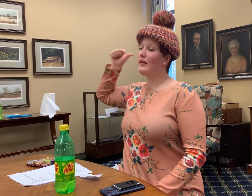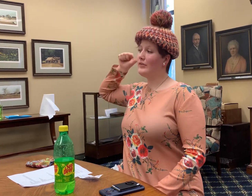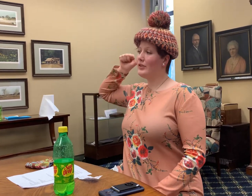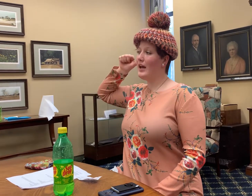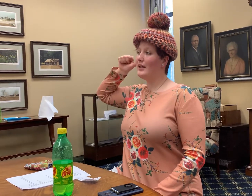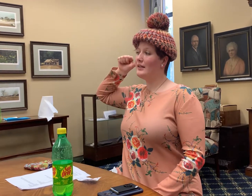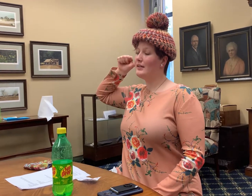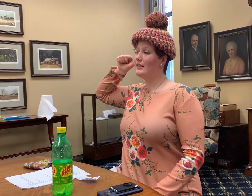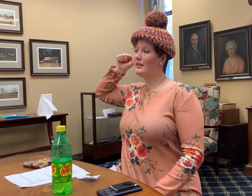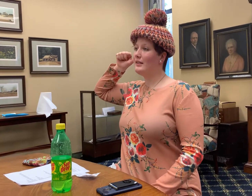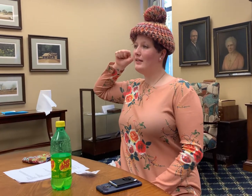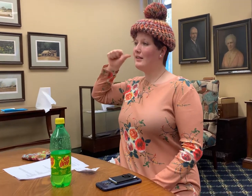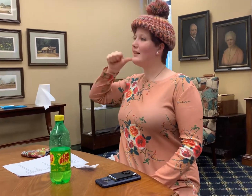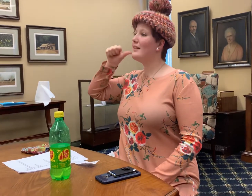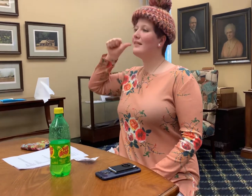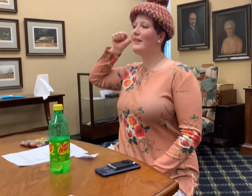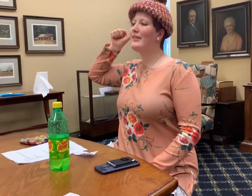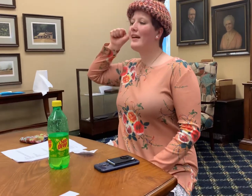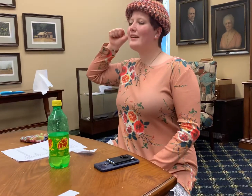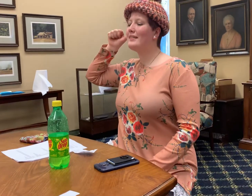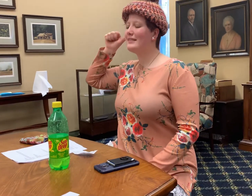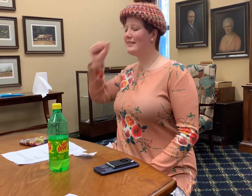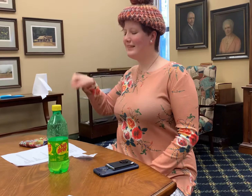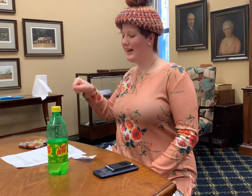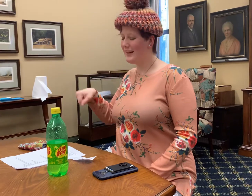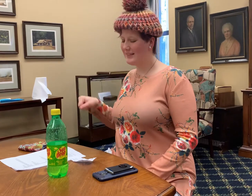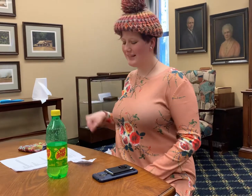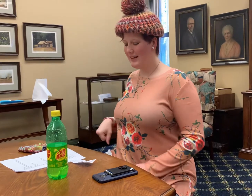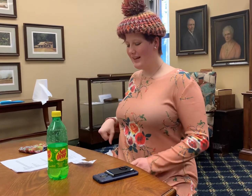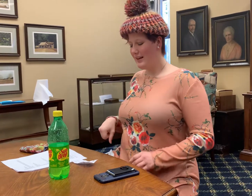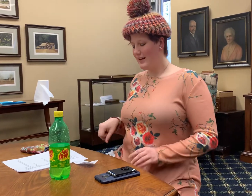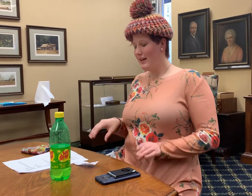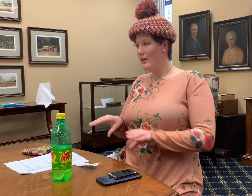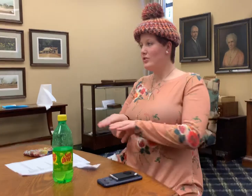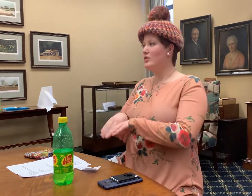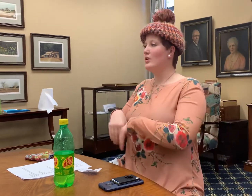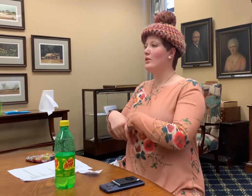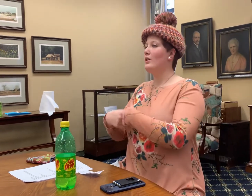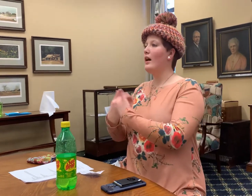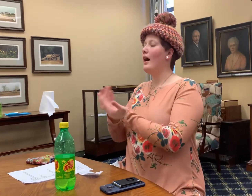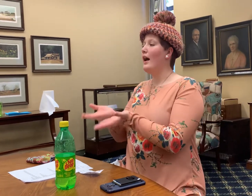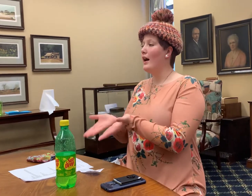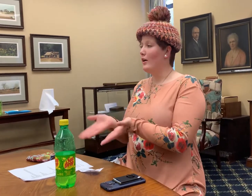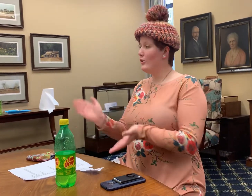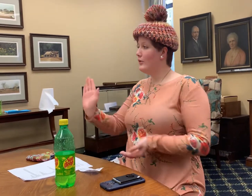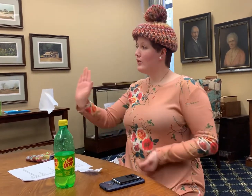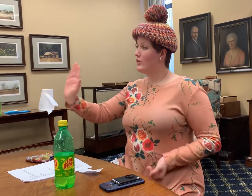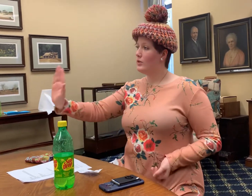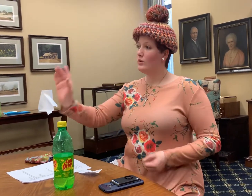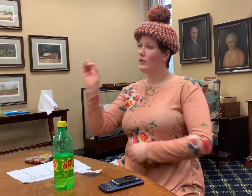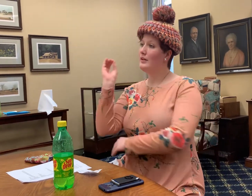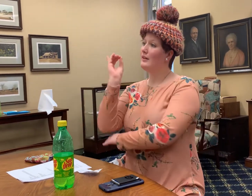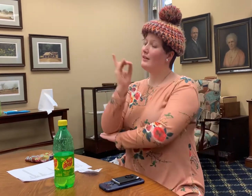yesterday. There it is, yesterday. Yeah. So, how's your